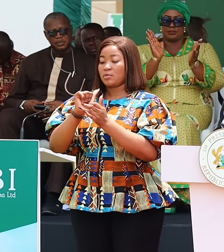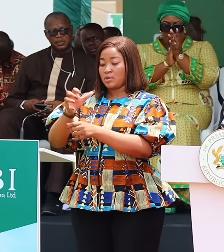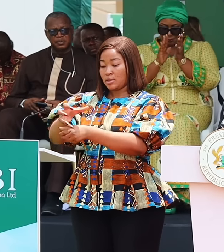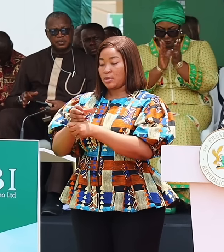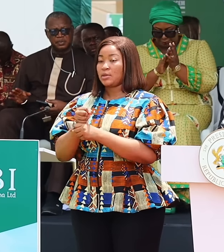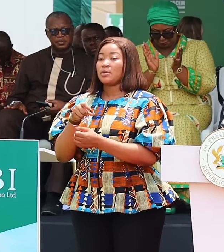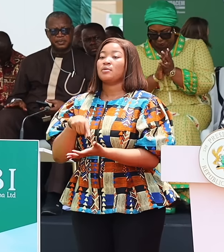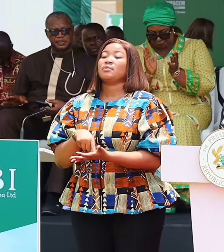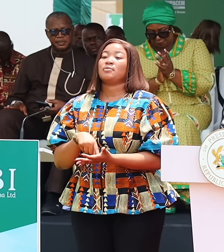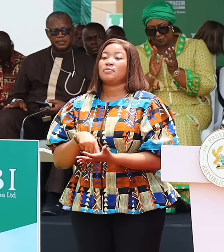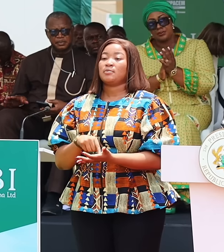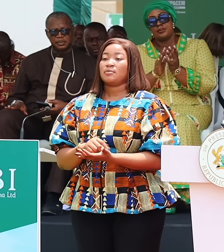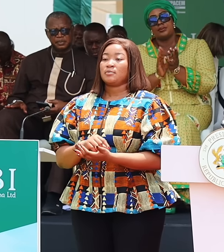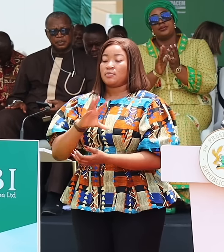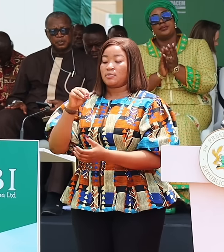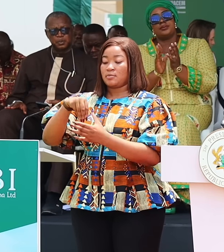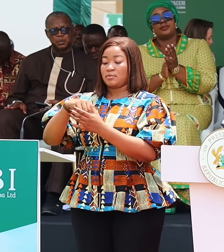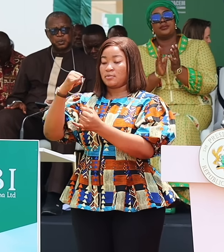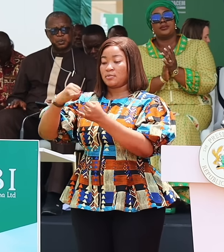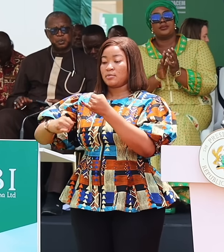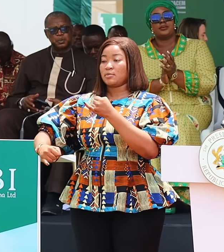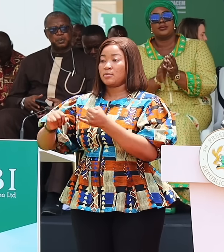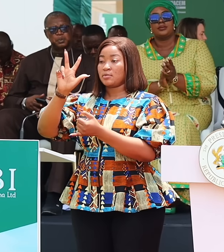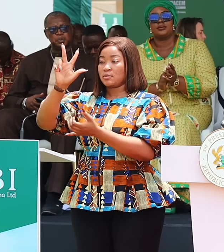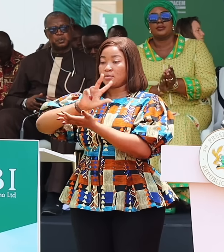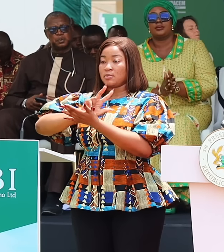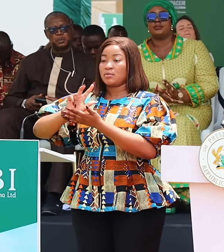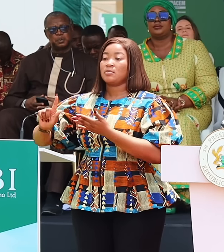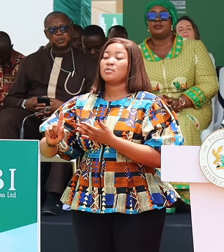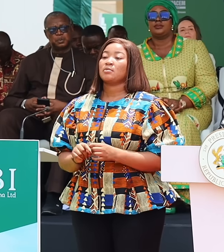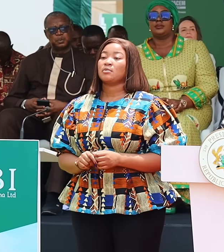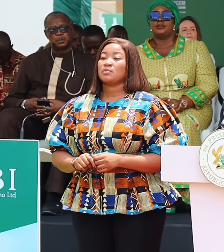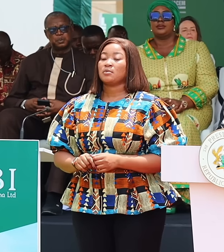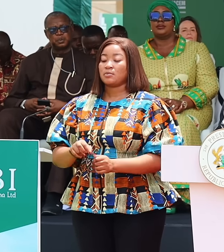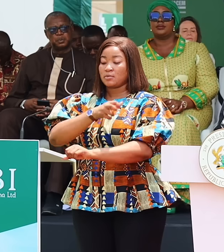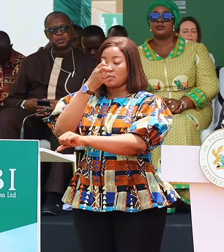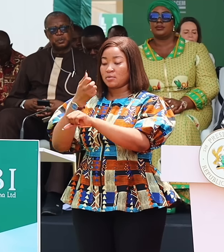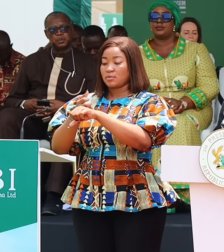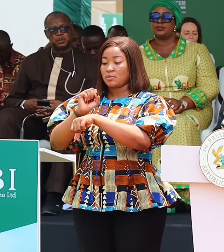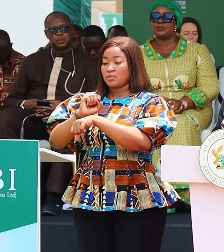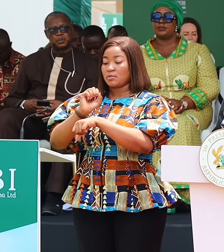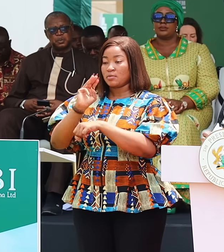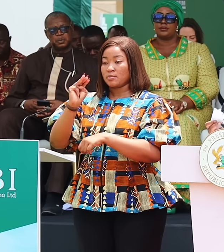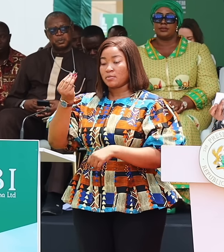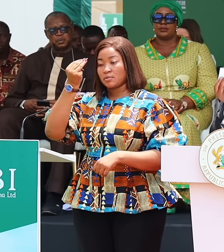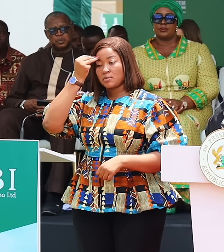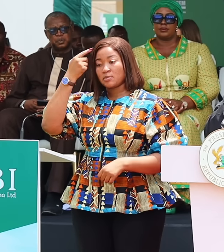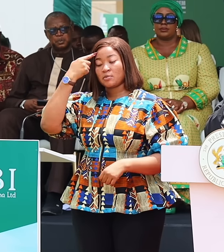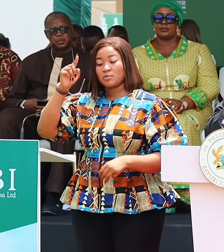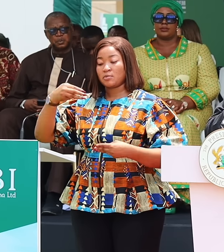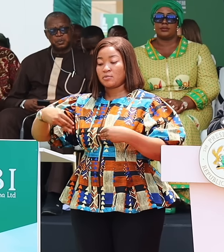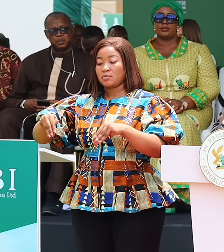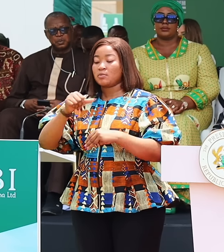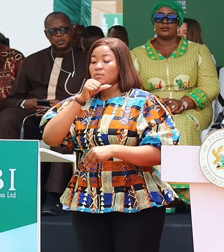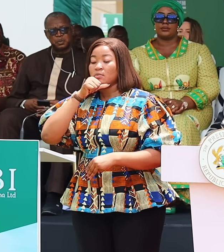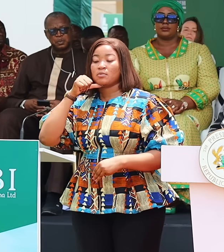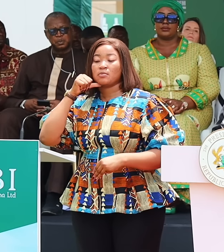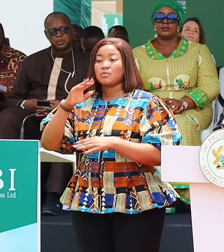target. In the last 3 weeks, the hardworking Minister of Trade, Industry